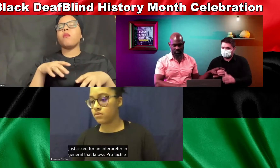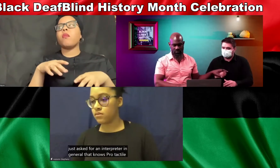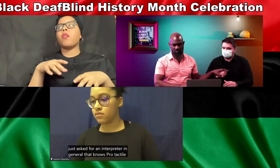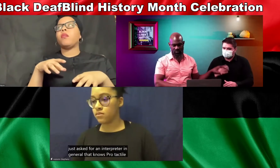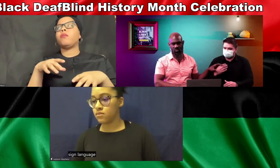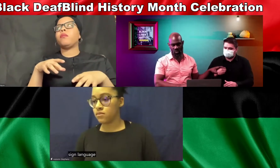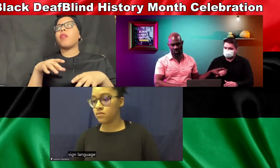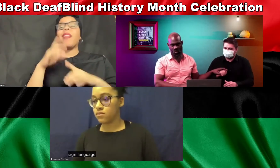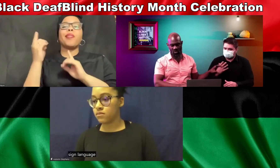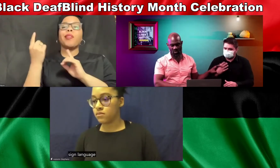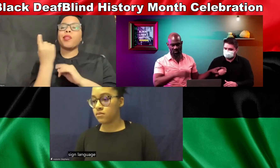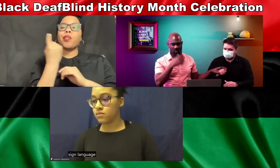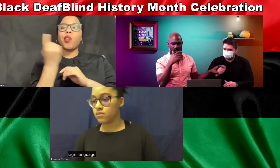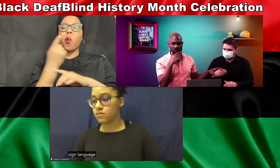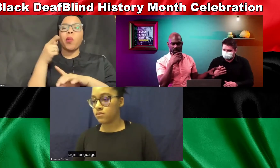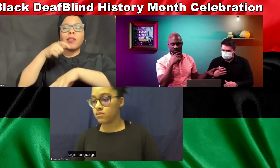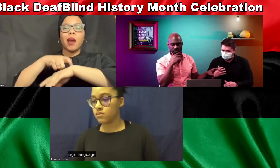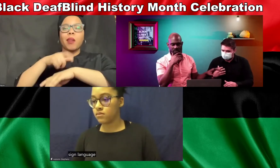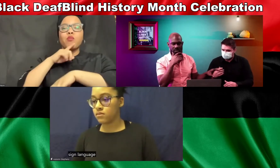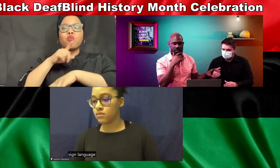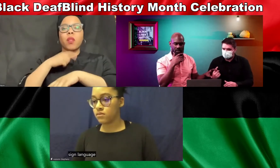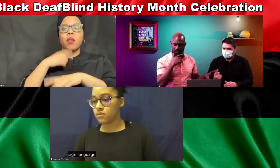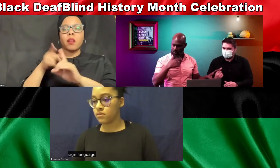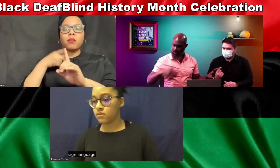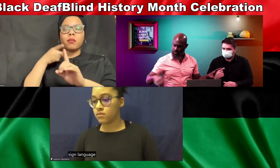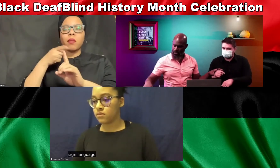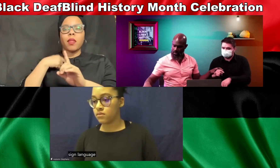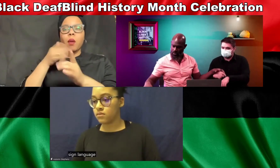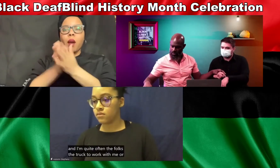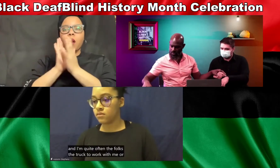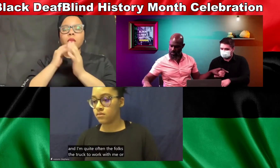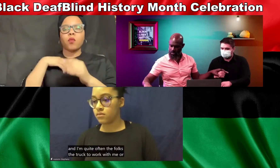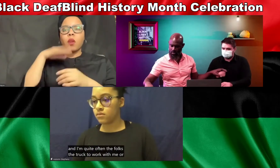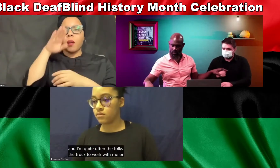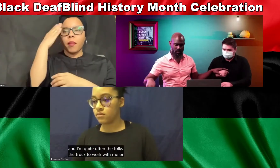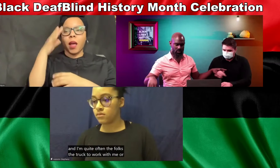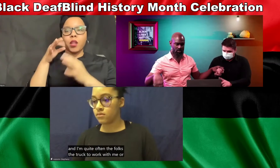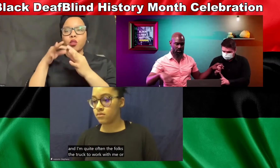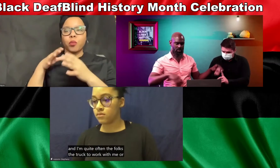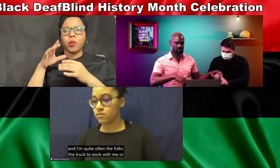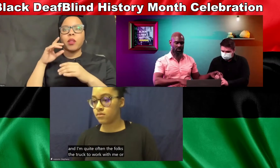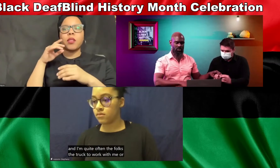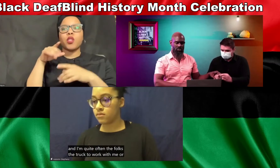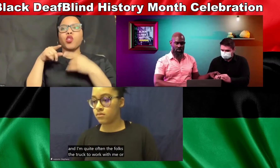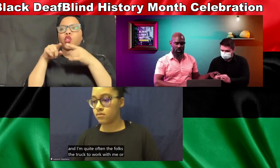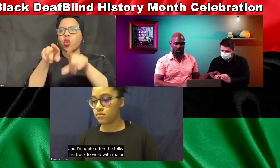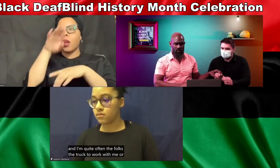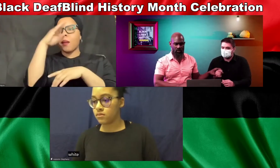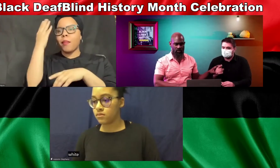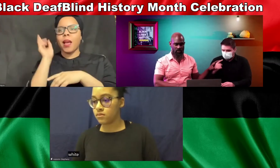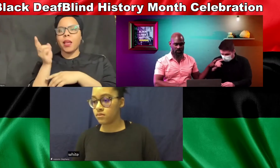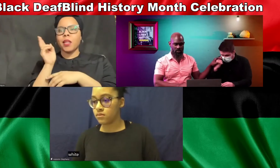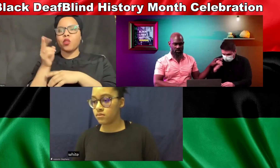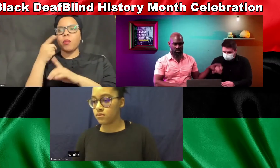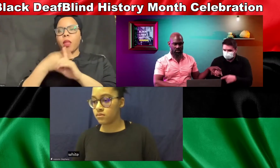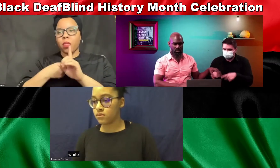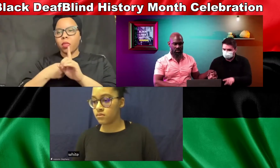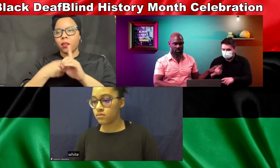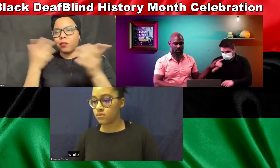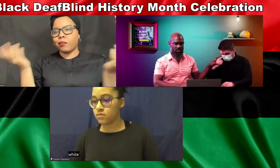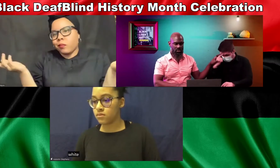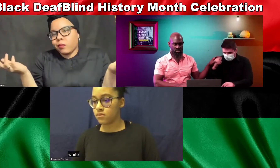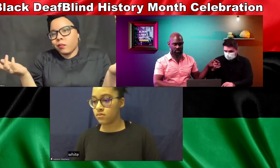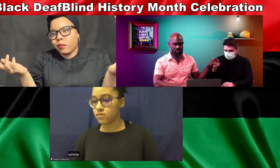And quite often the folks that show up to work with me are white. The only time that I really request specifically a